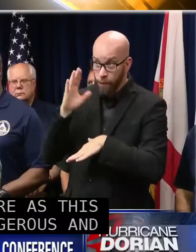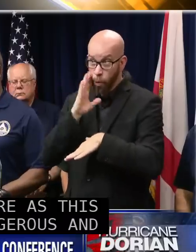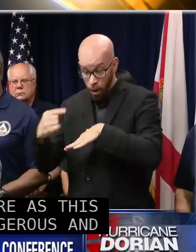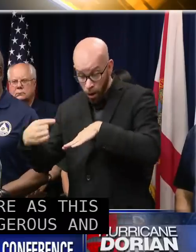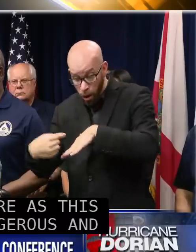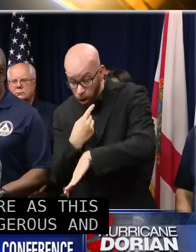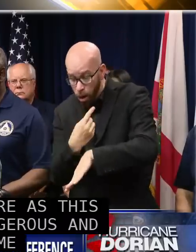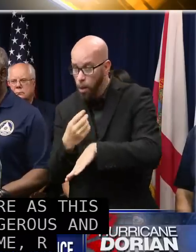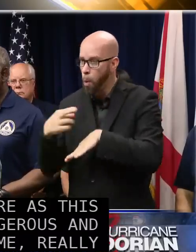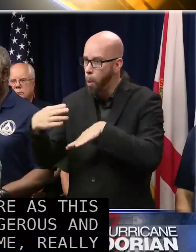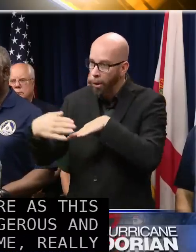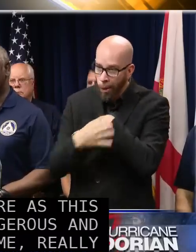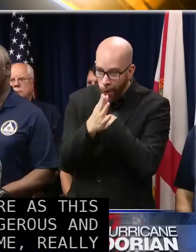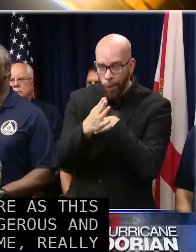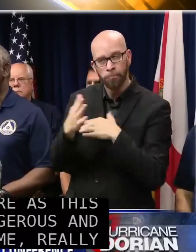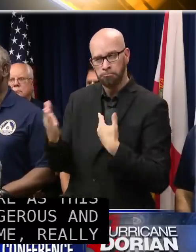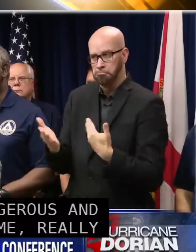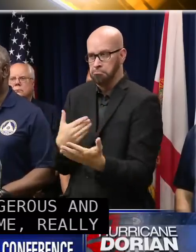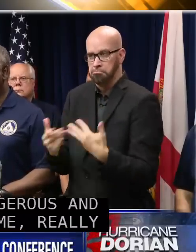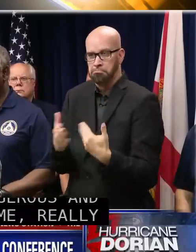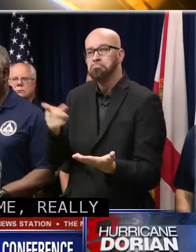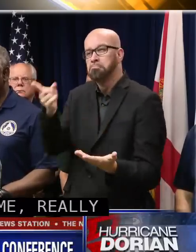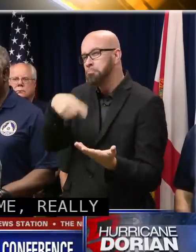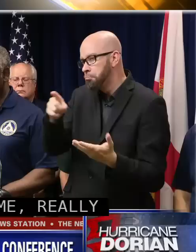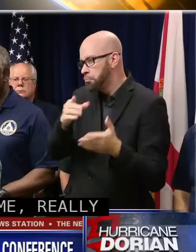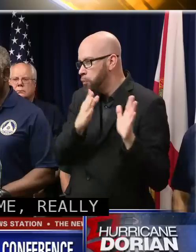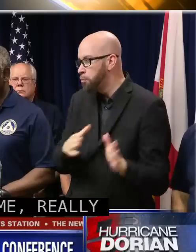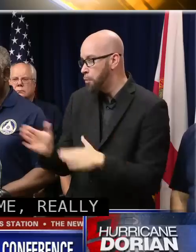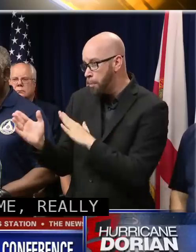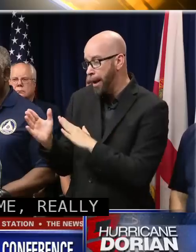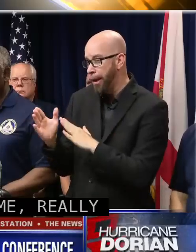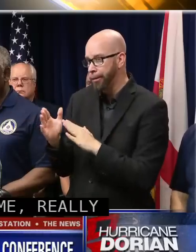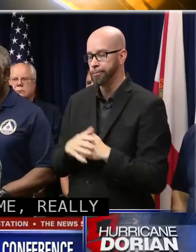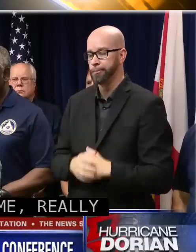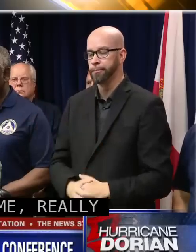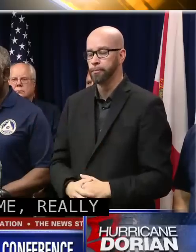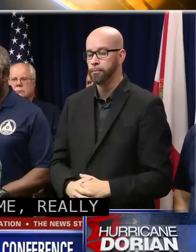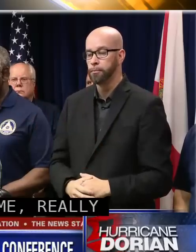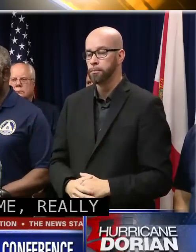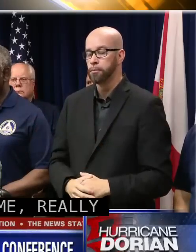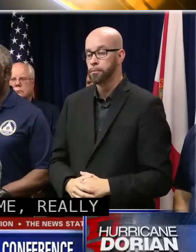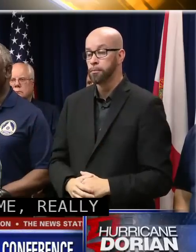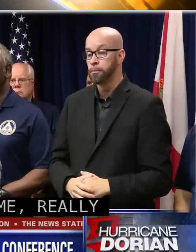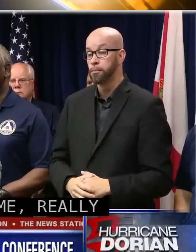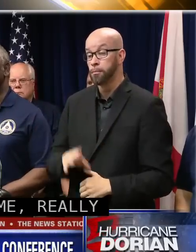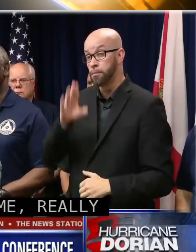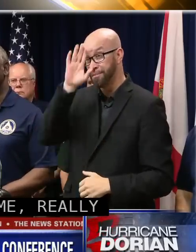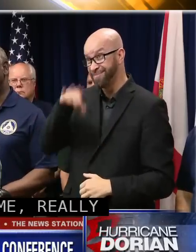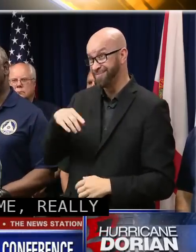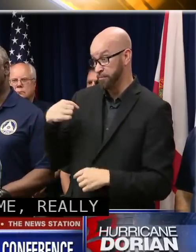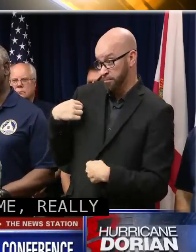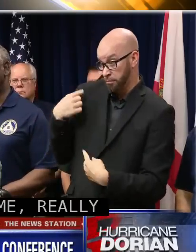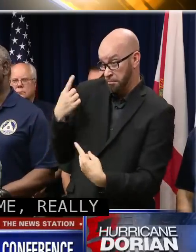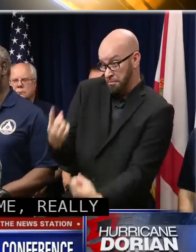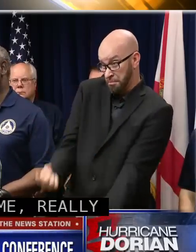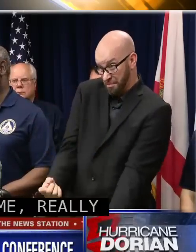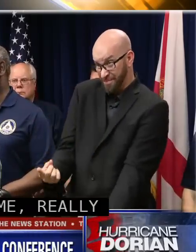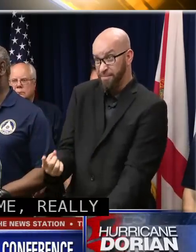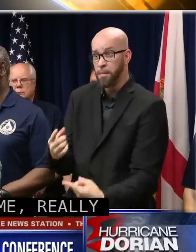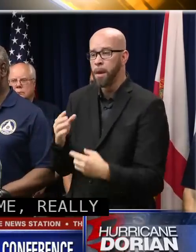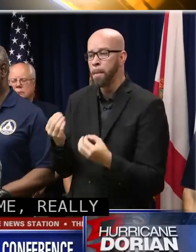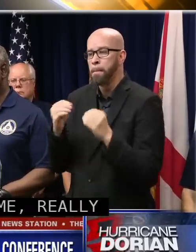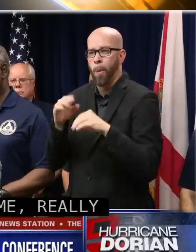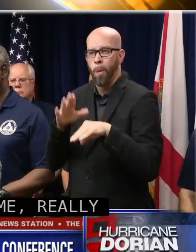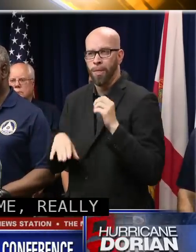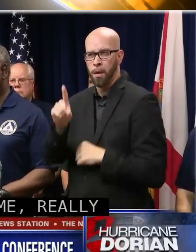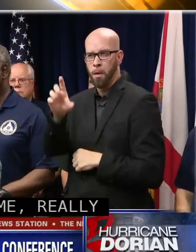best, but we must plan for the worst. Already, more than 150 of our